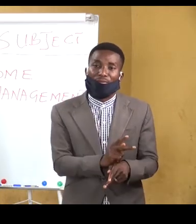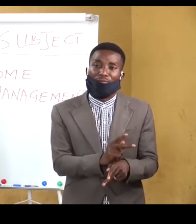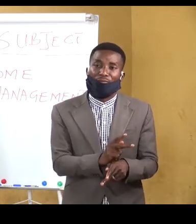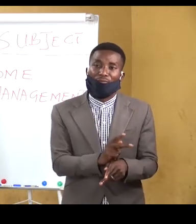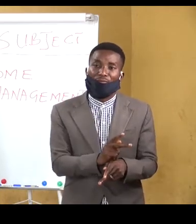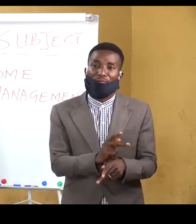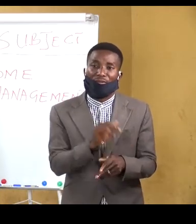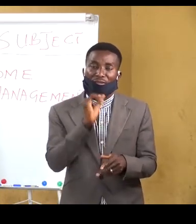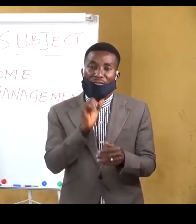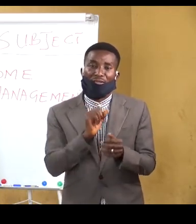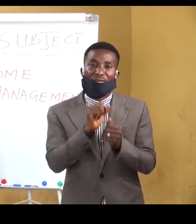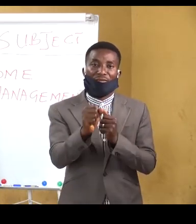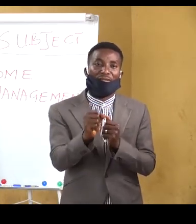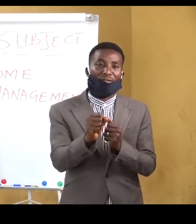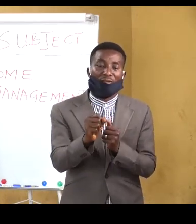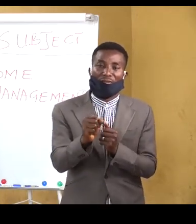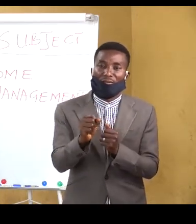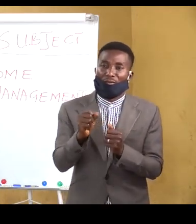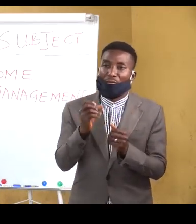than food